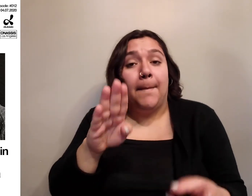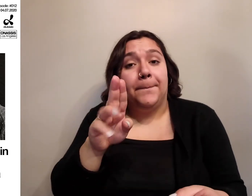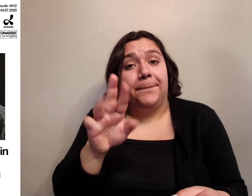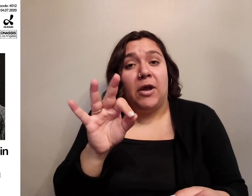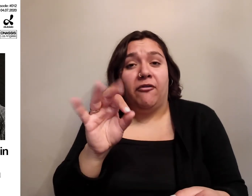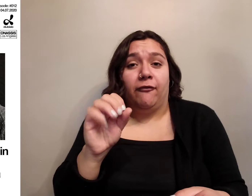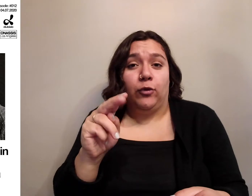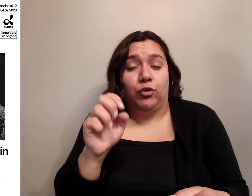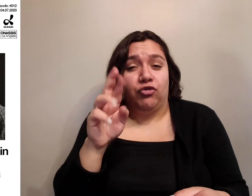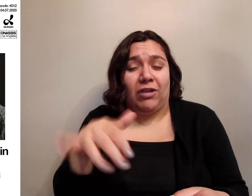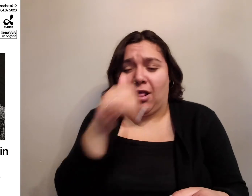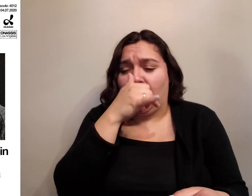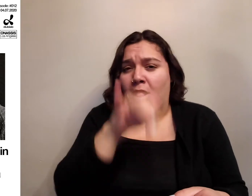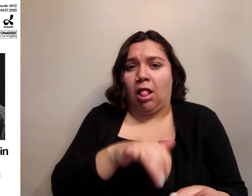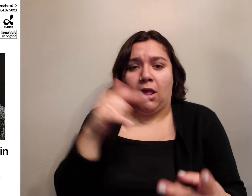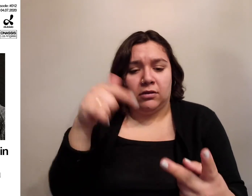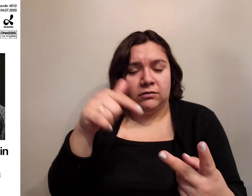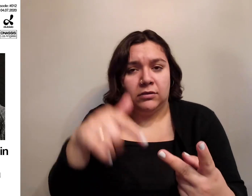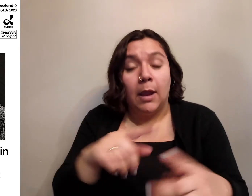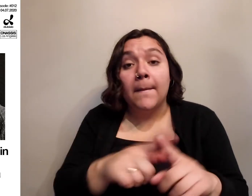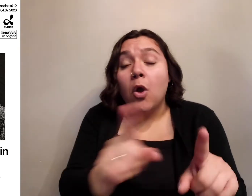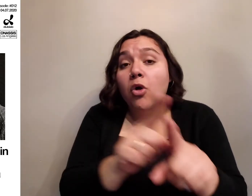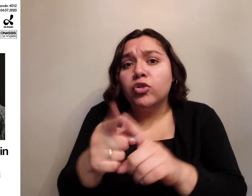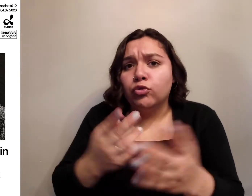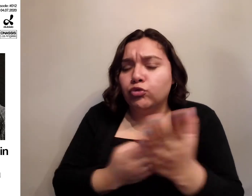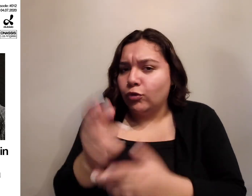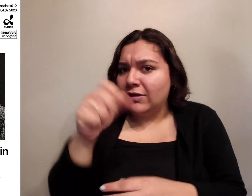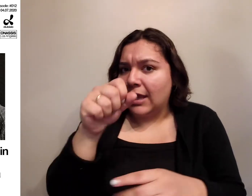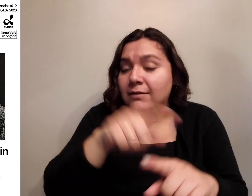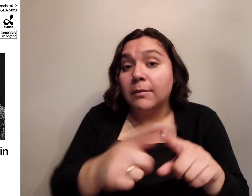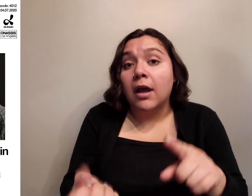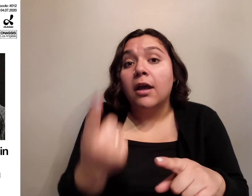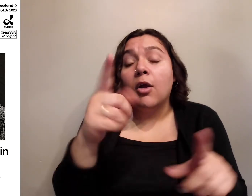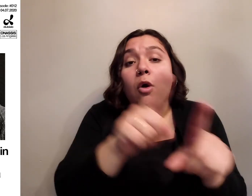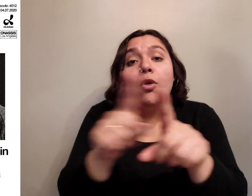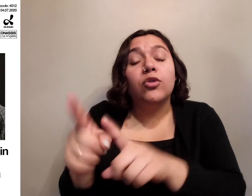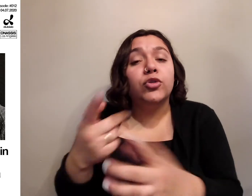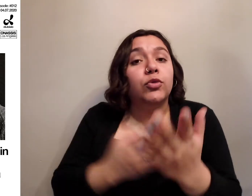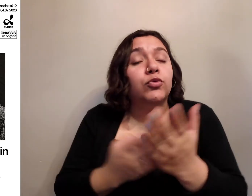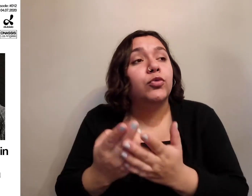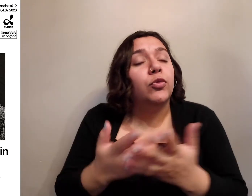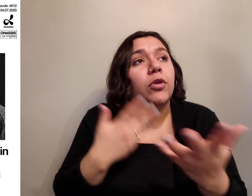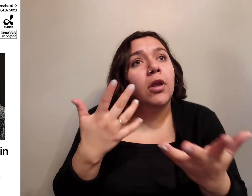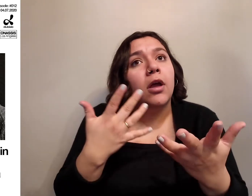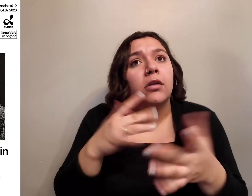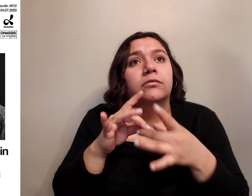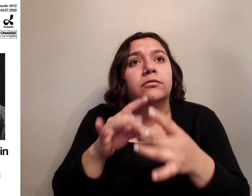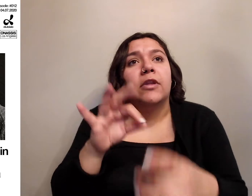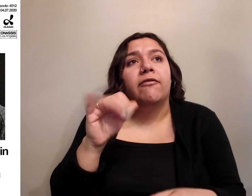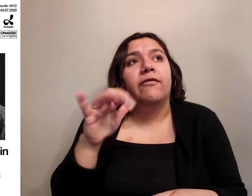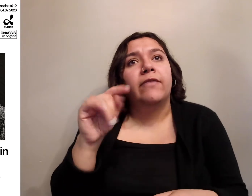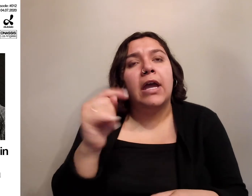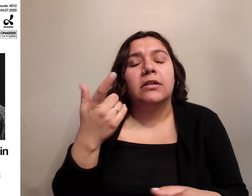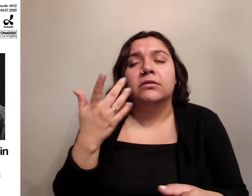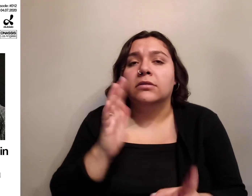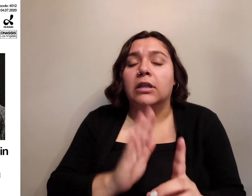buffoonery. Of course, there's a truth to that, and there's also a truth to the fact that his